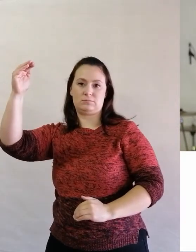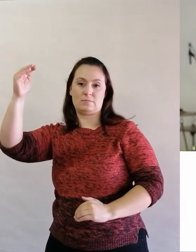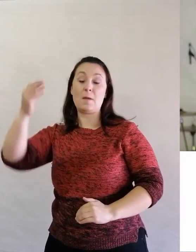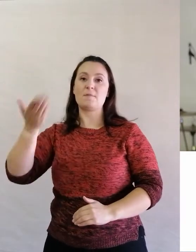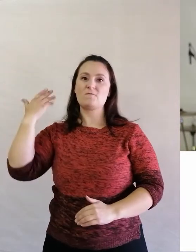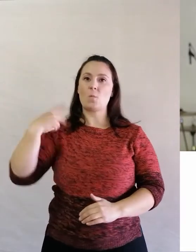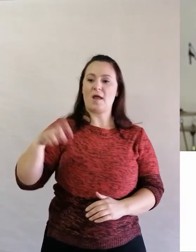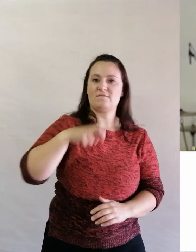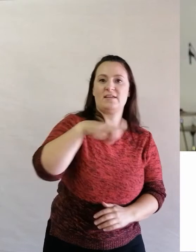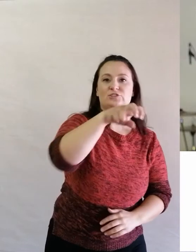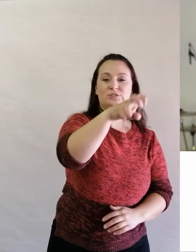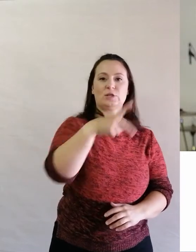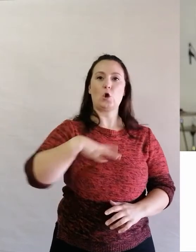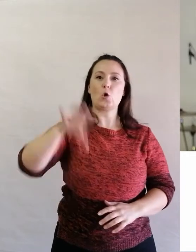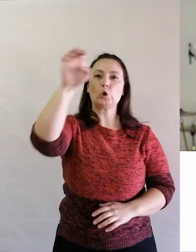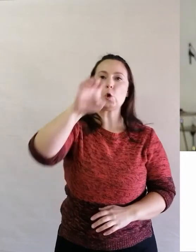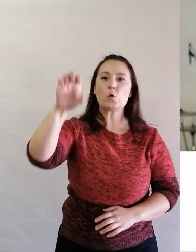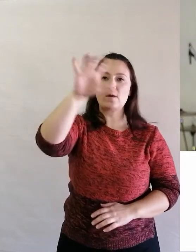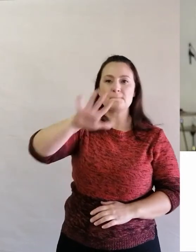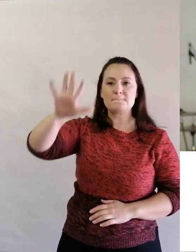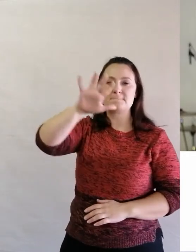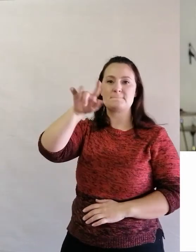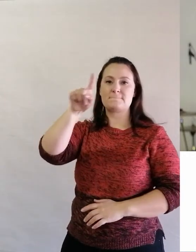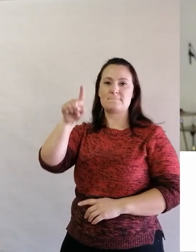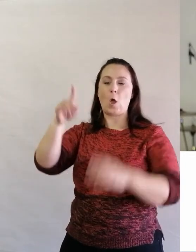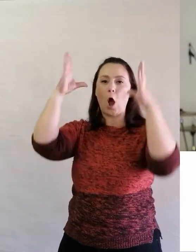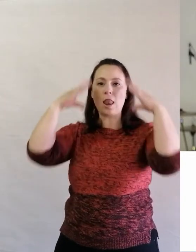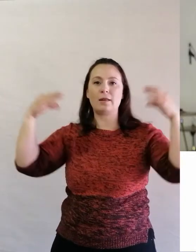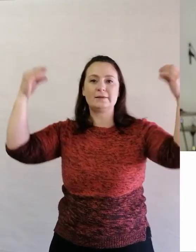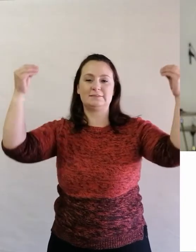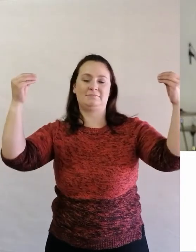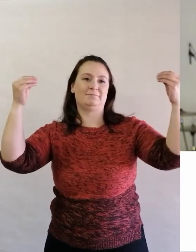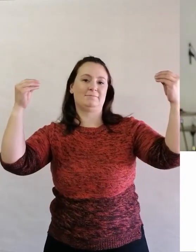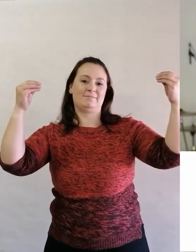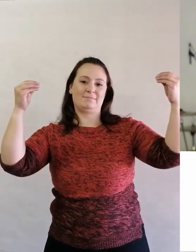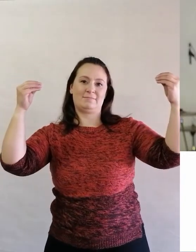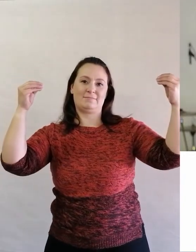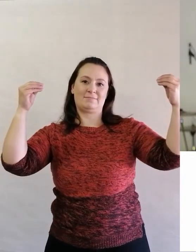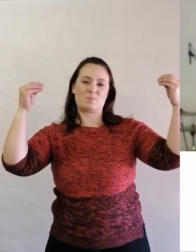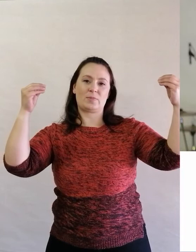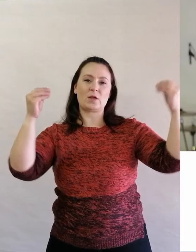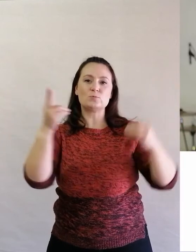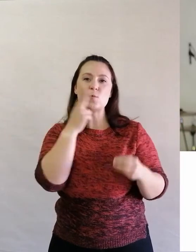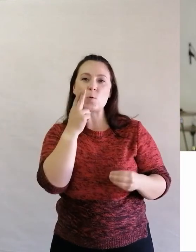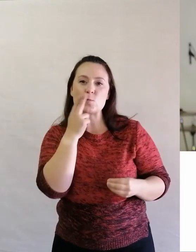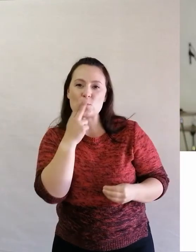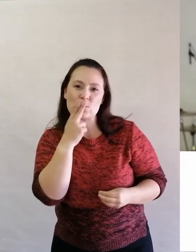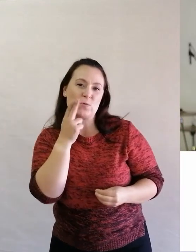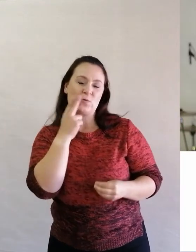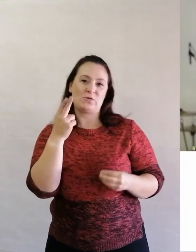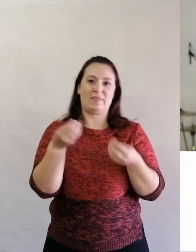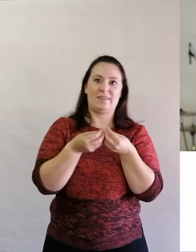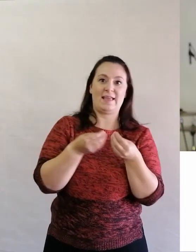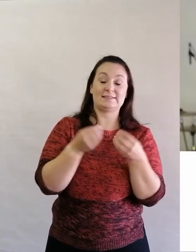my adventure was get to Europe, go and have a good time, go to Holland where kind of marijuana was legalized.